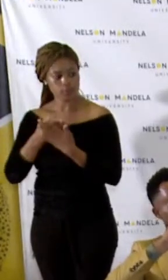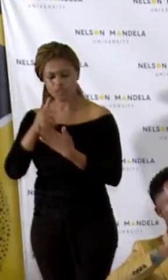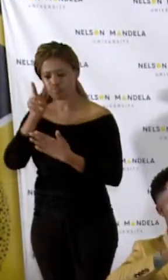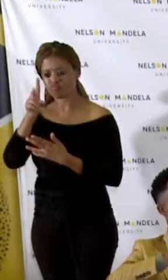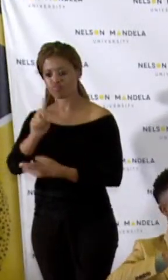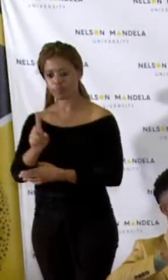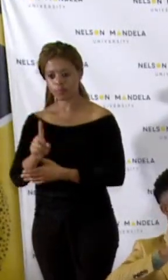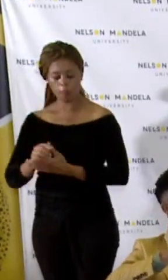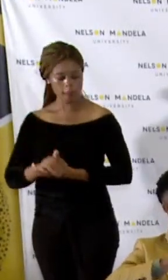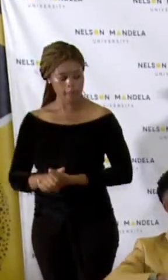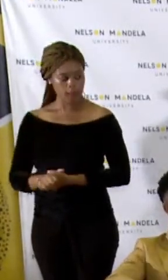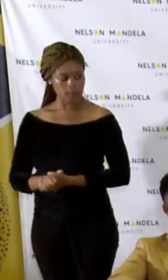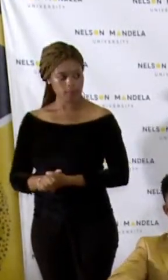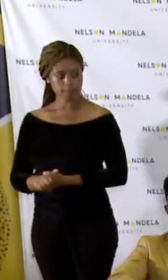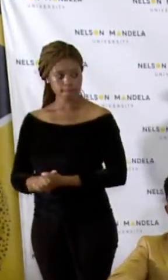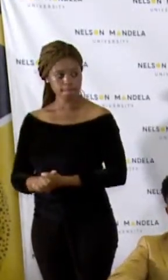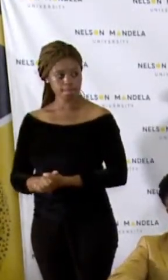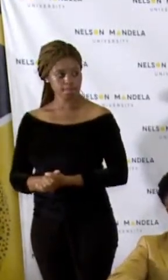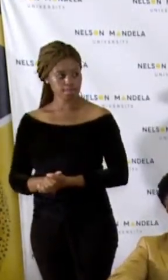for?